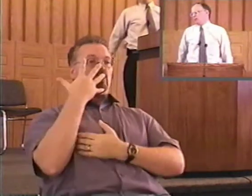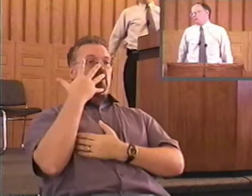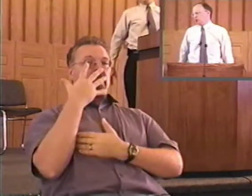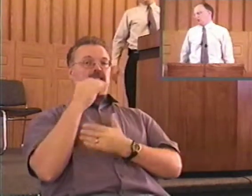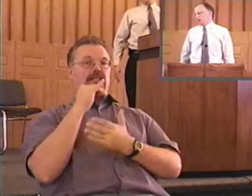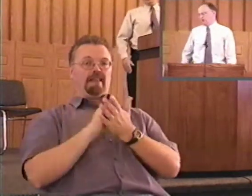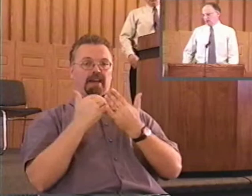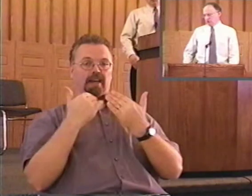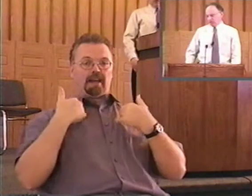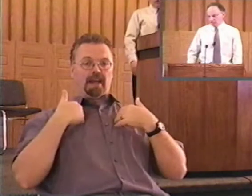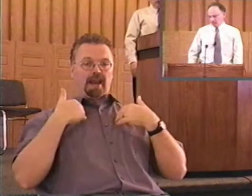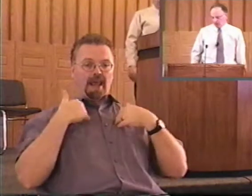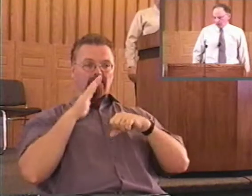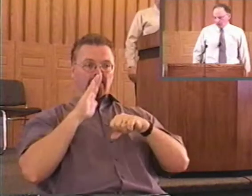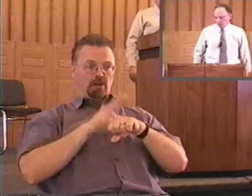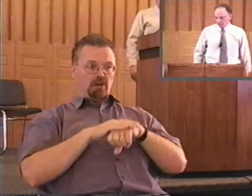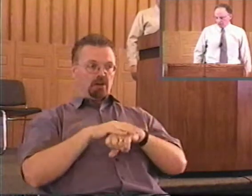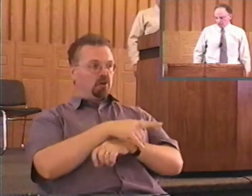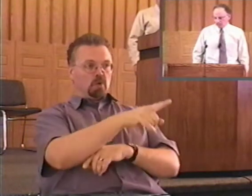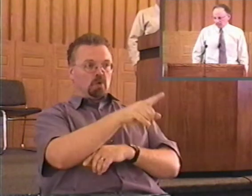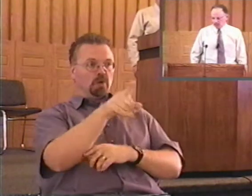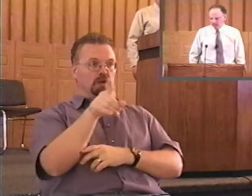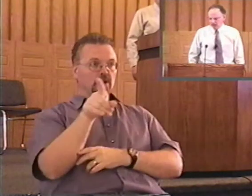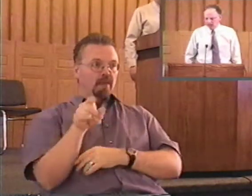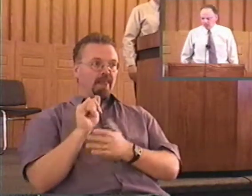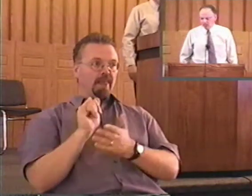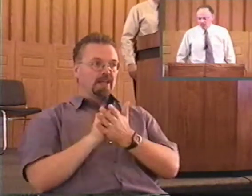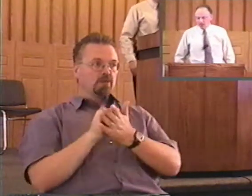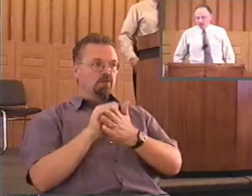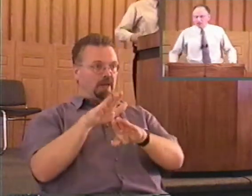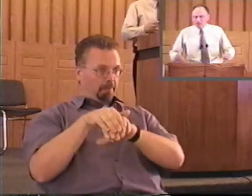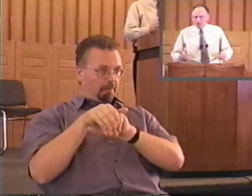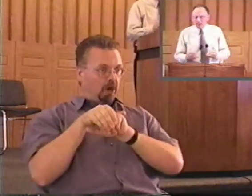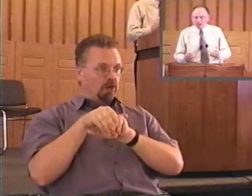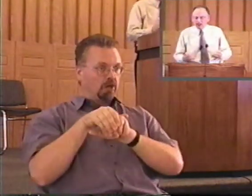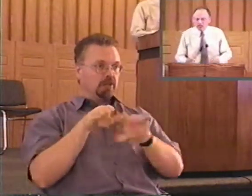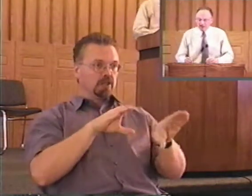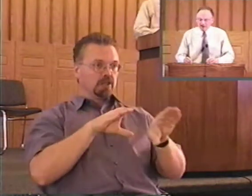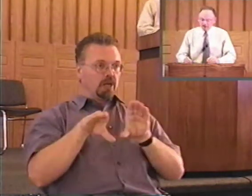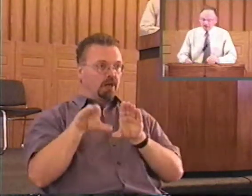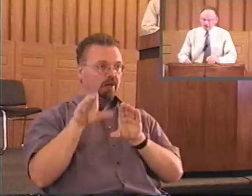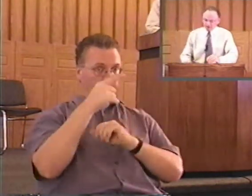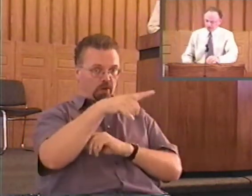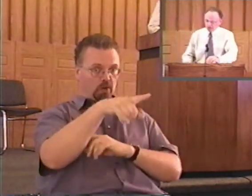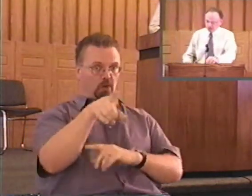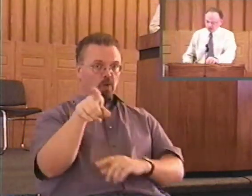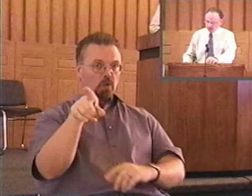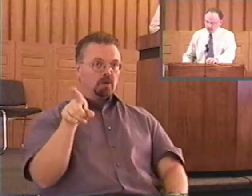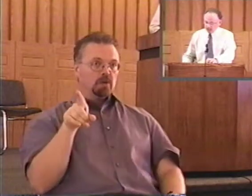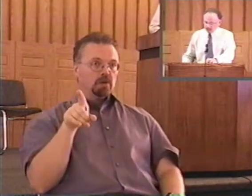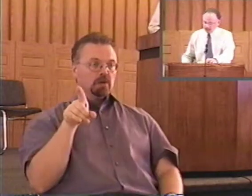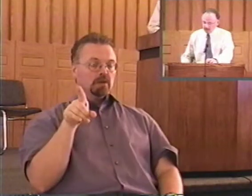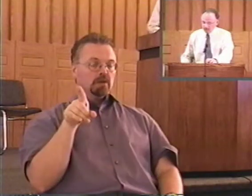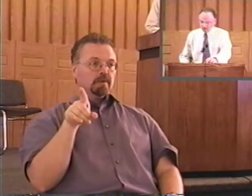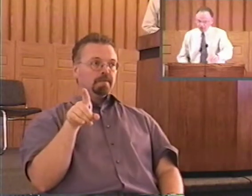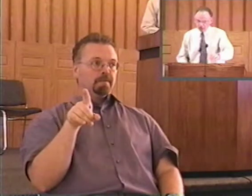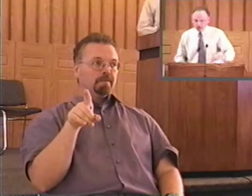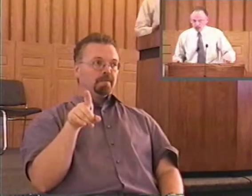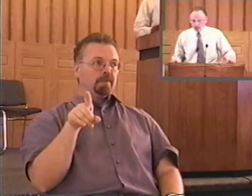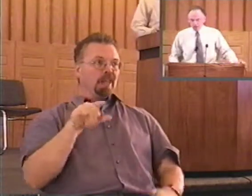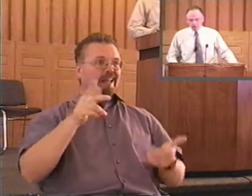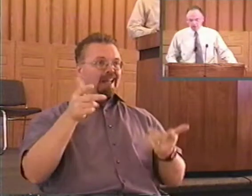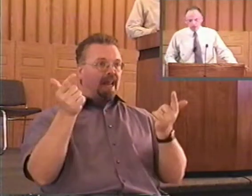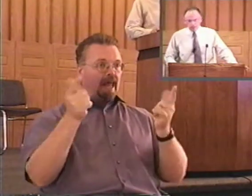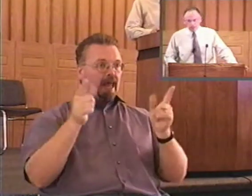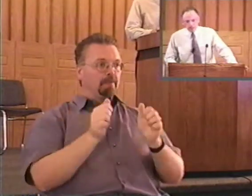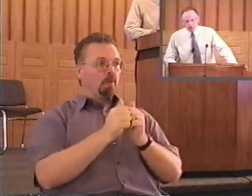leaven can have, that hypocrisy can have. It can be like a leaven. It can happen